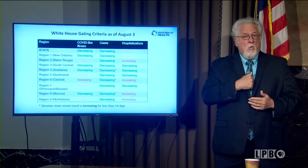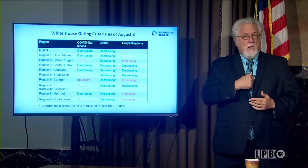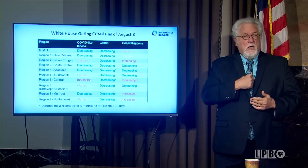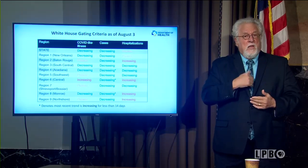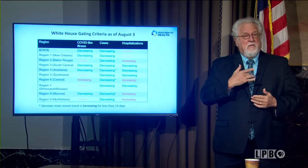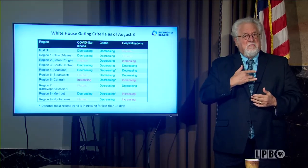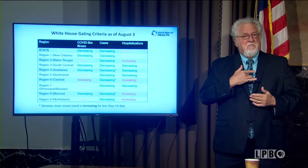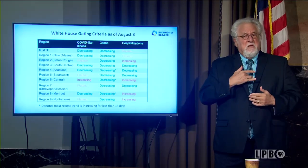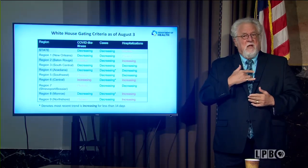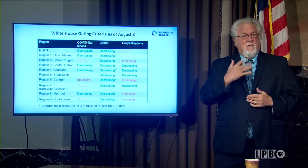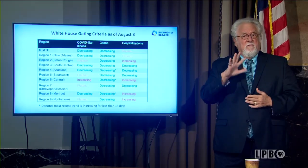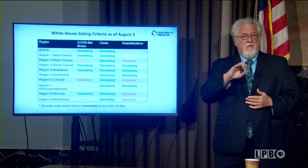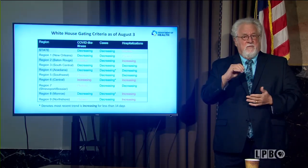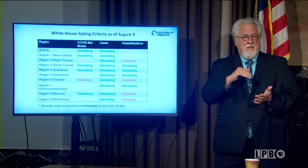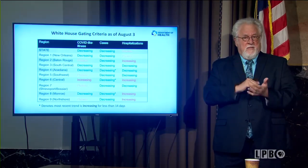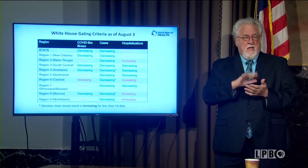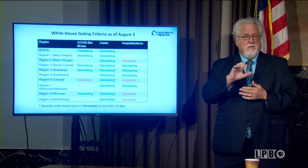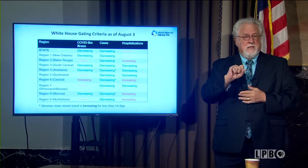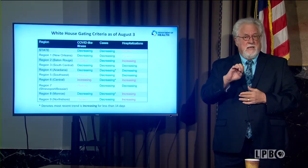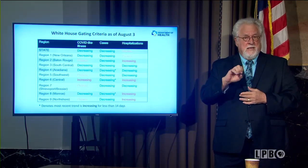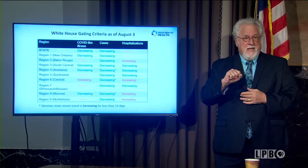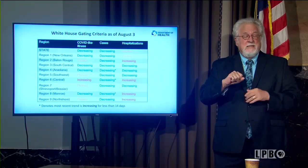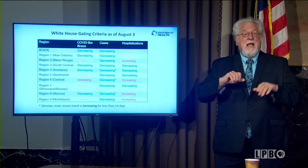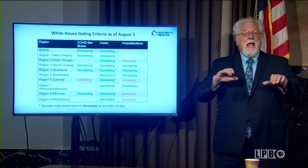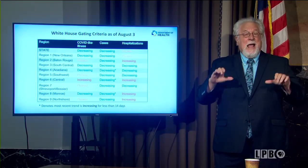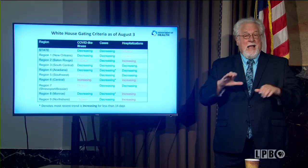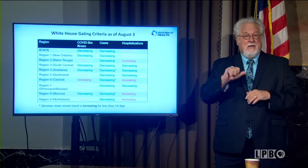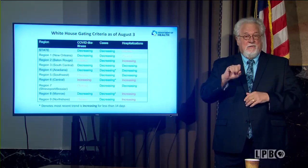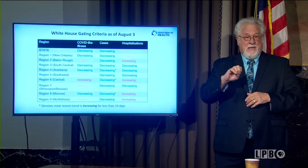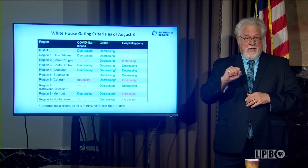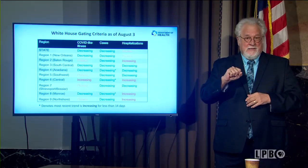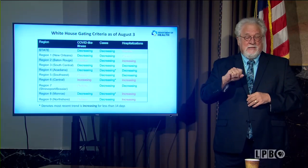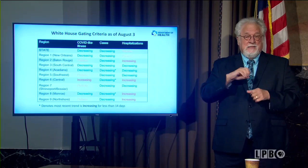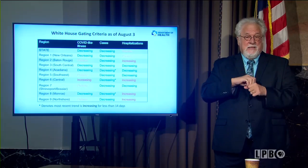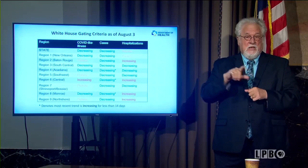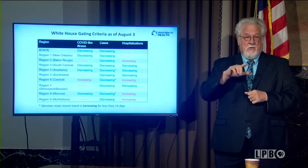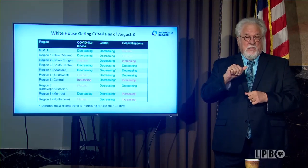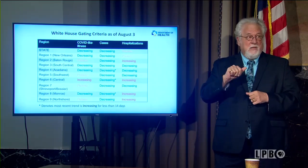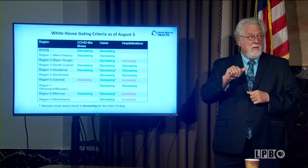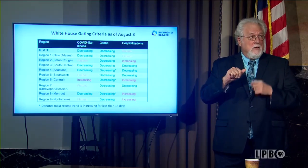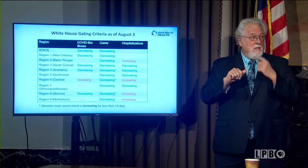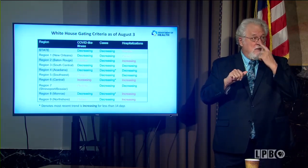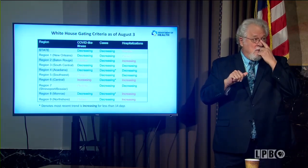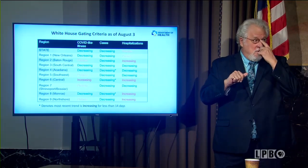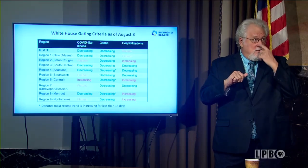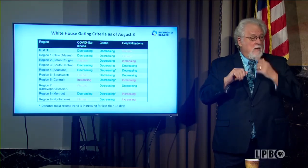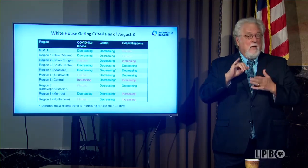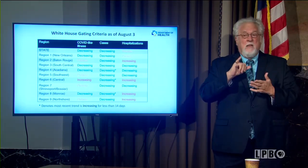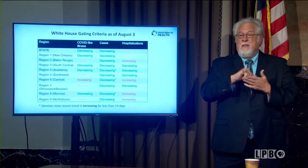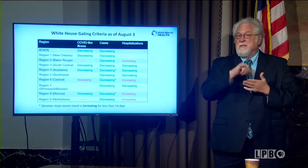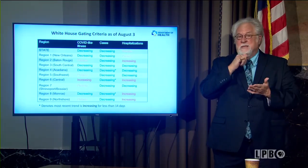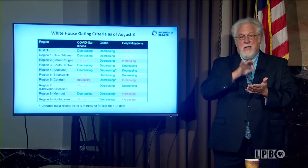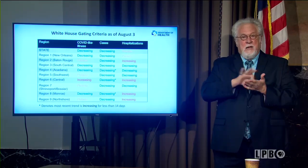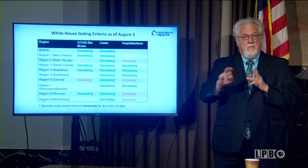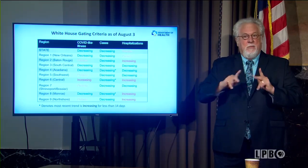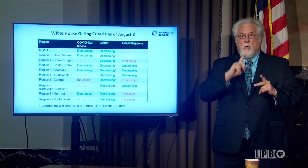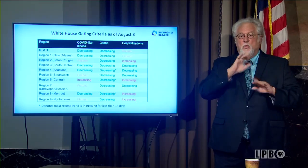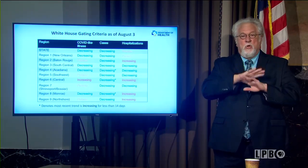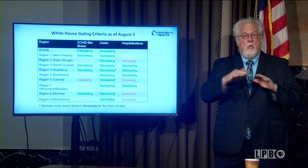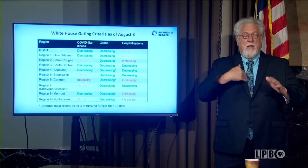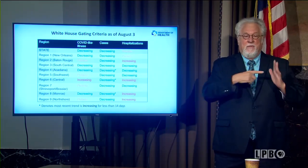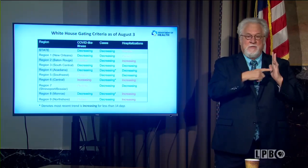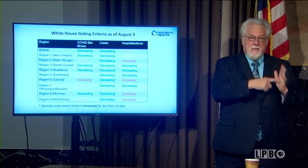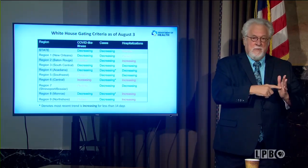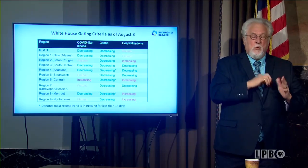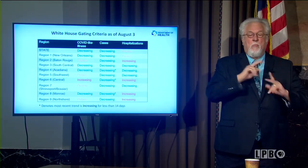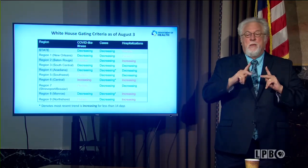that there's at least 50,000 cases, active cases of COVID across the state that we know of, not counting the people who don't have symptoms or the people who